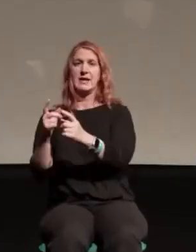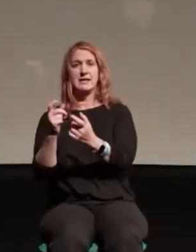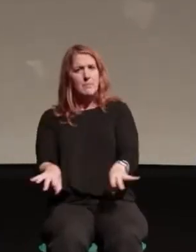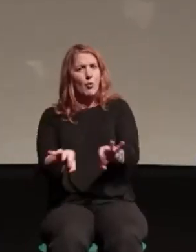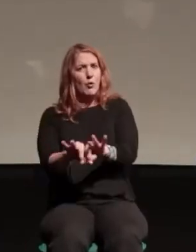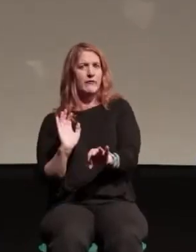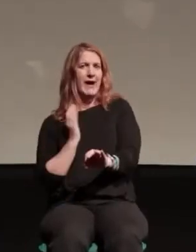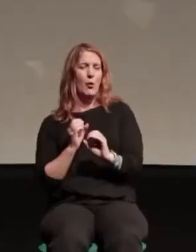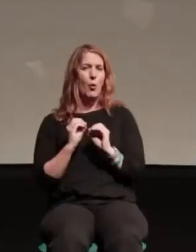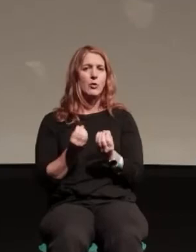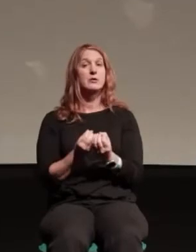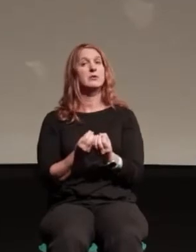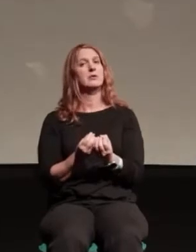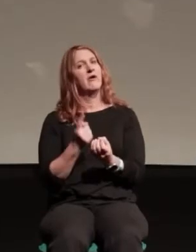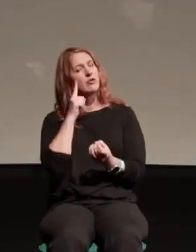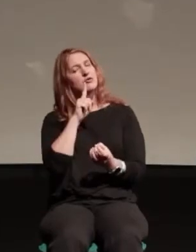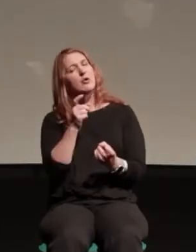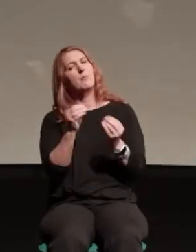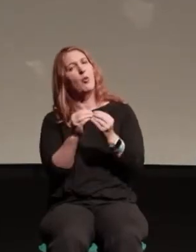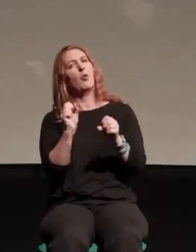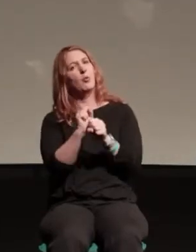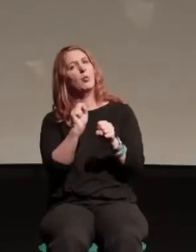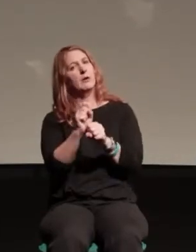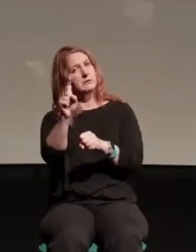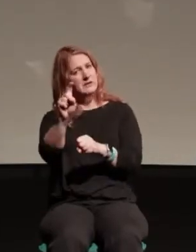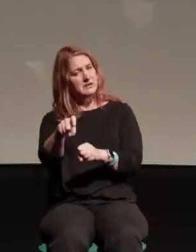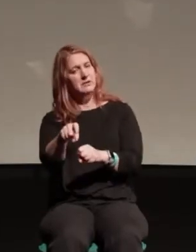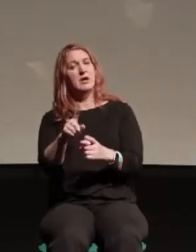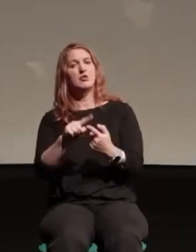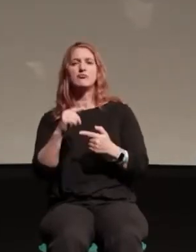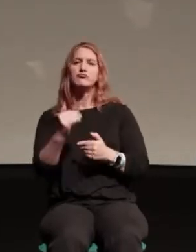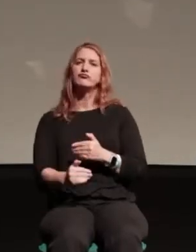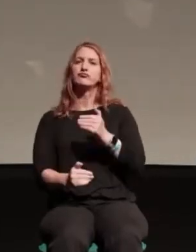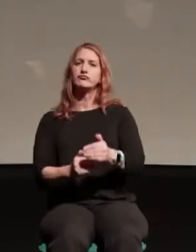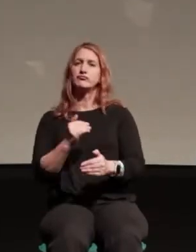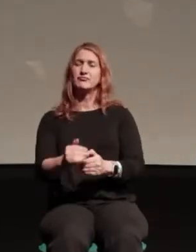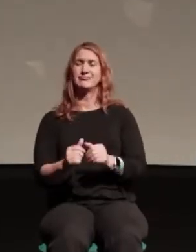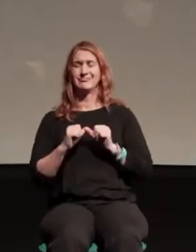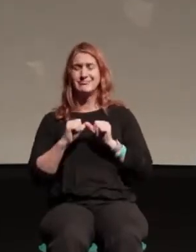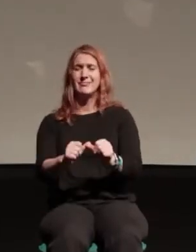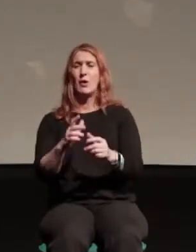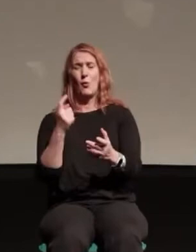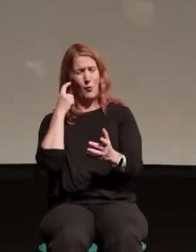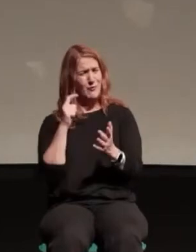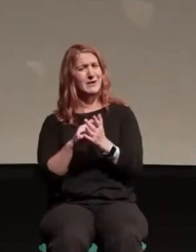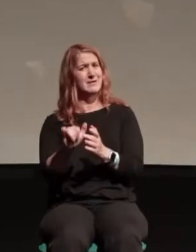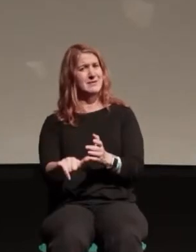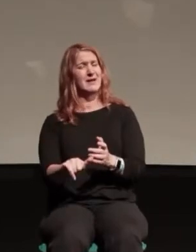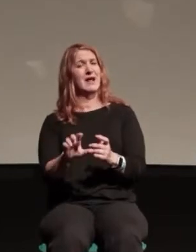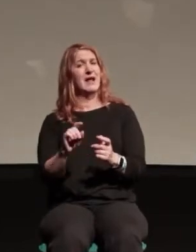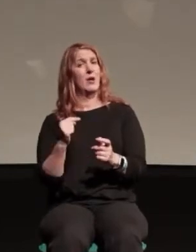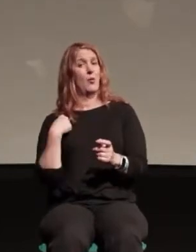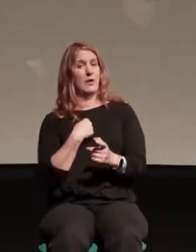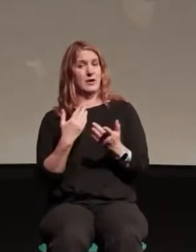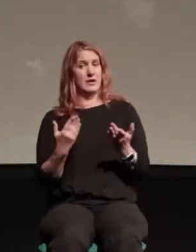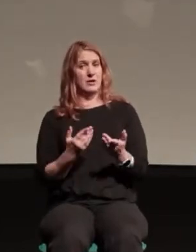There's definitely more work that needs to be done, to keep that moving forward. And we recognize that, and we are here to try